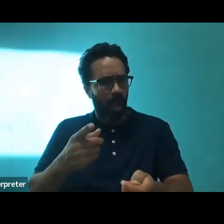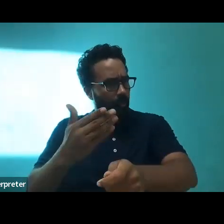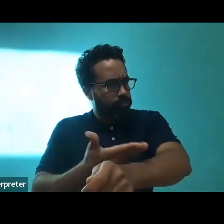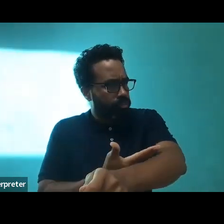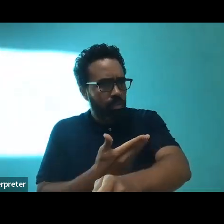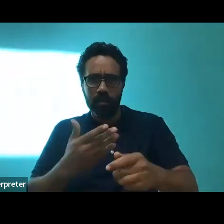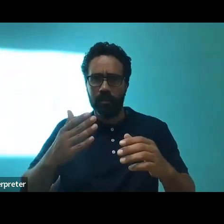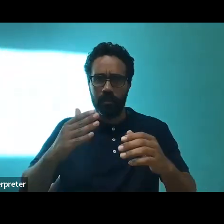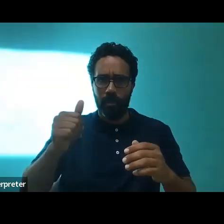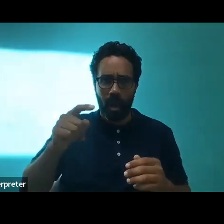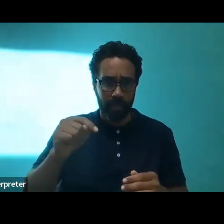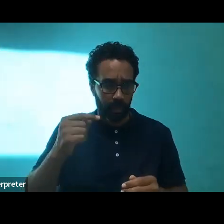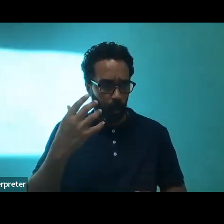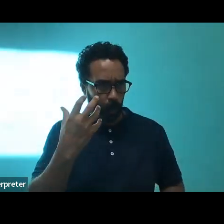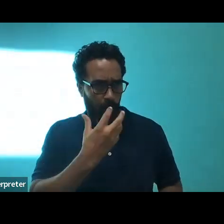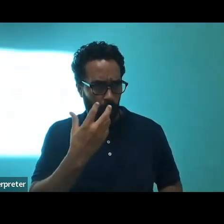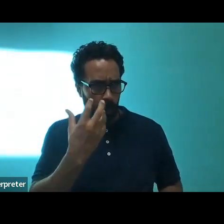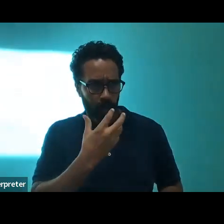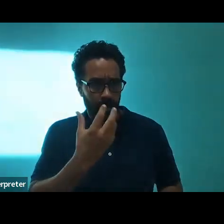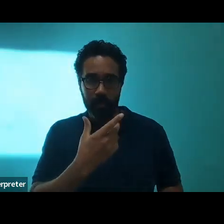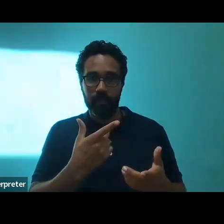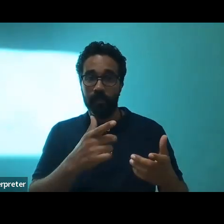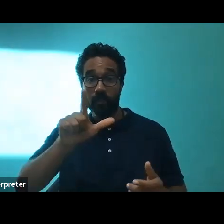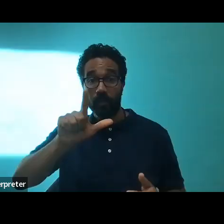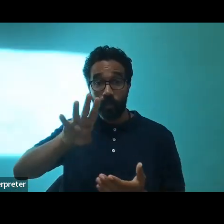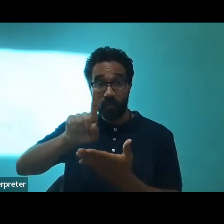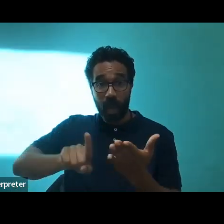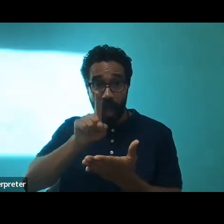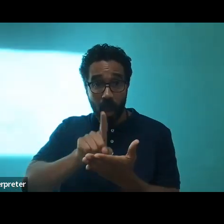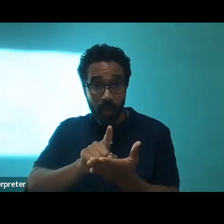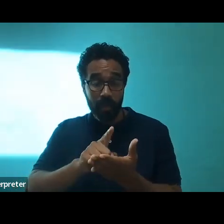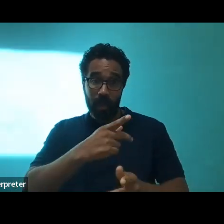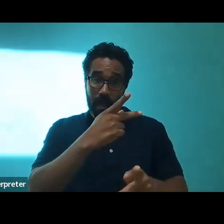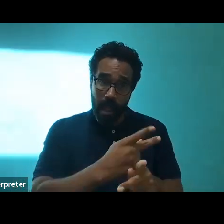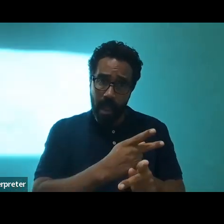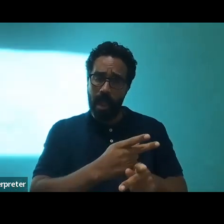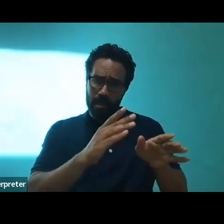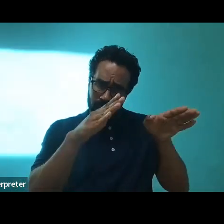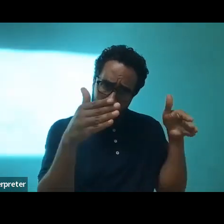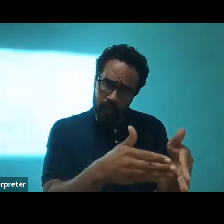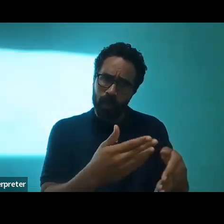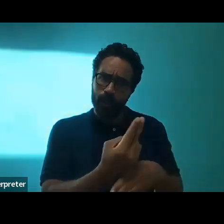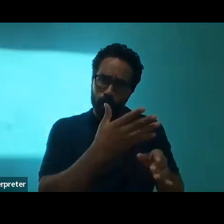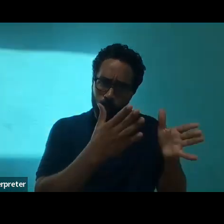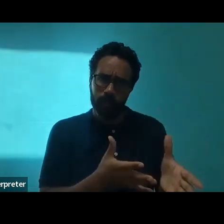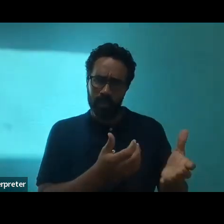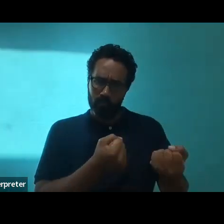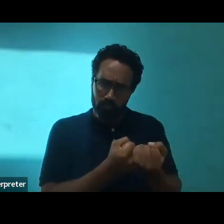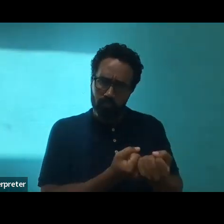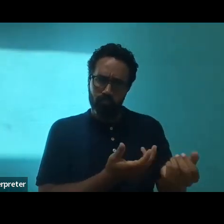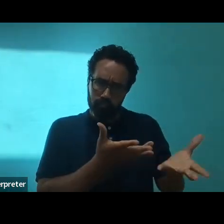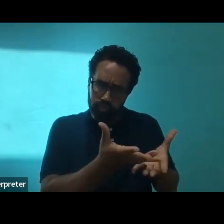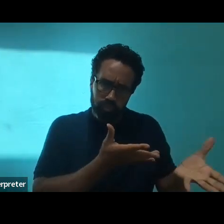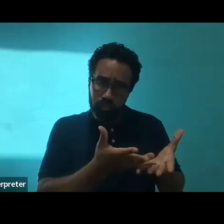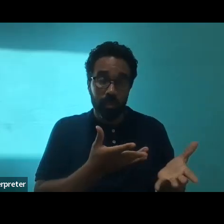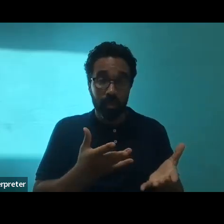and the 24-hour consumer-directed personal assistance services they had negotiated with the New York